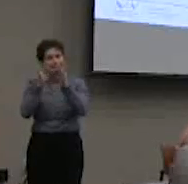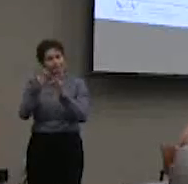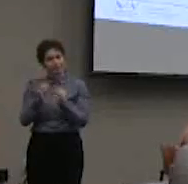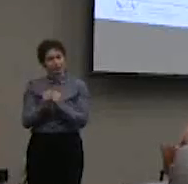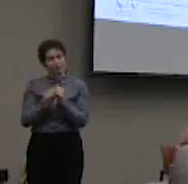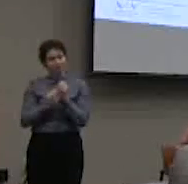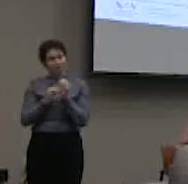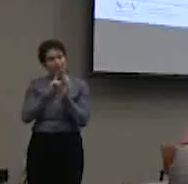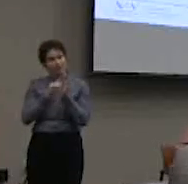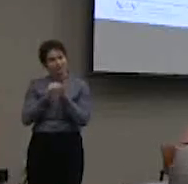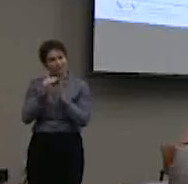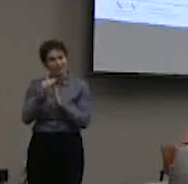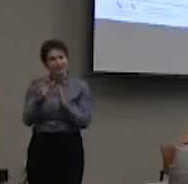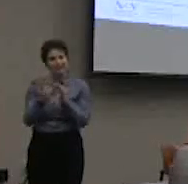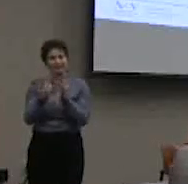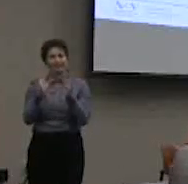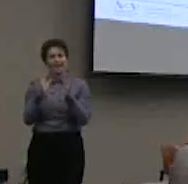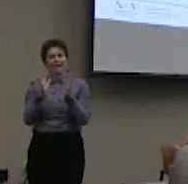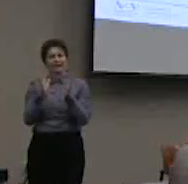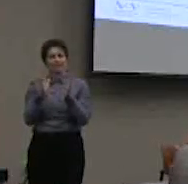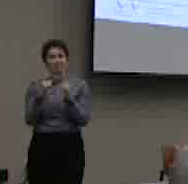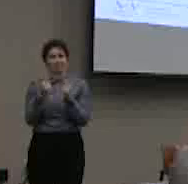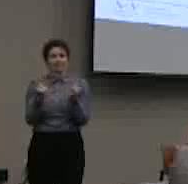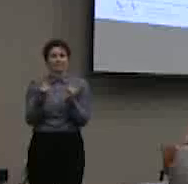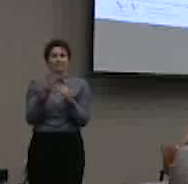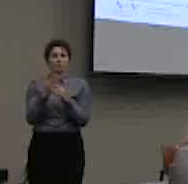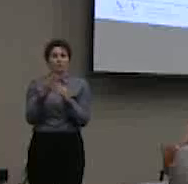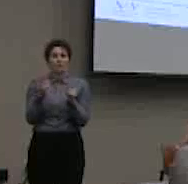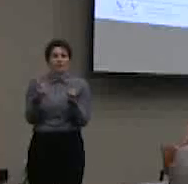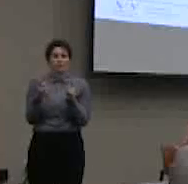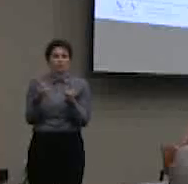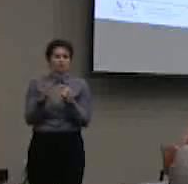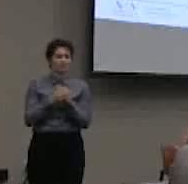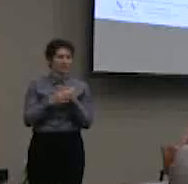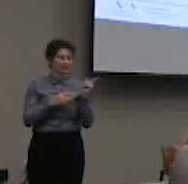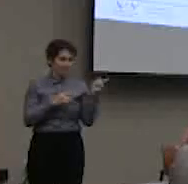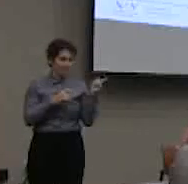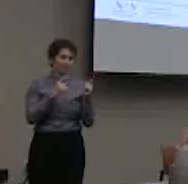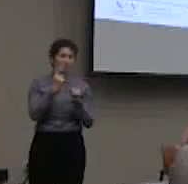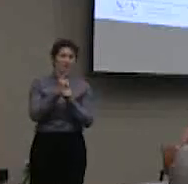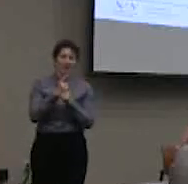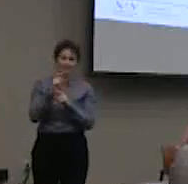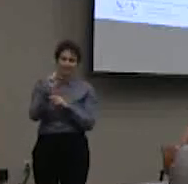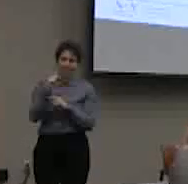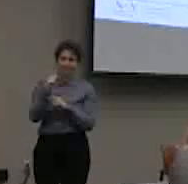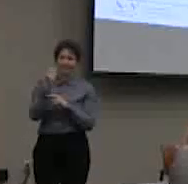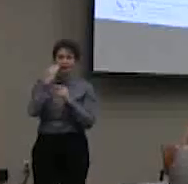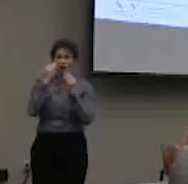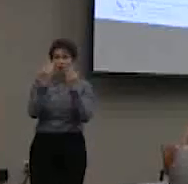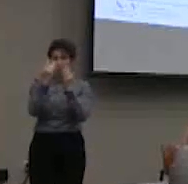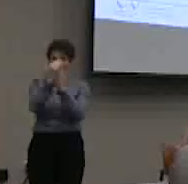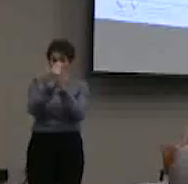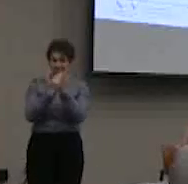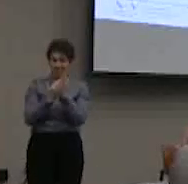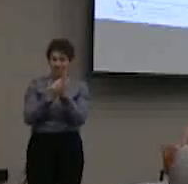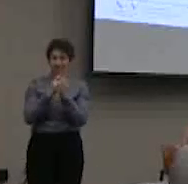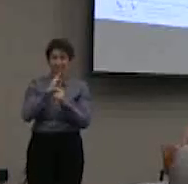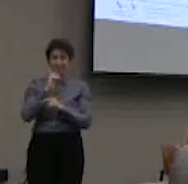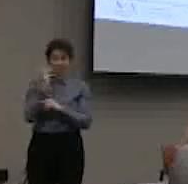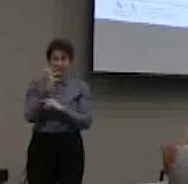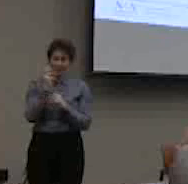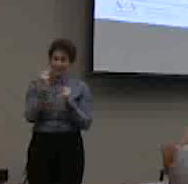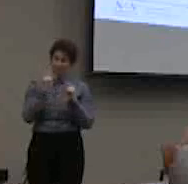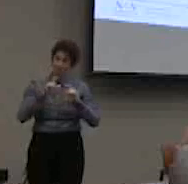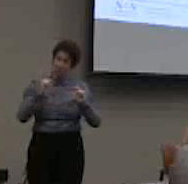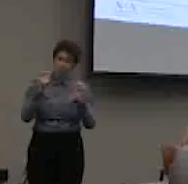Mm-hmm. Right, so there's the waiting list, and there's a huge number attached to all of this.